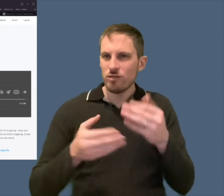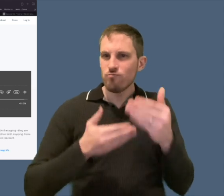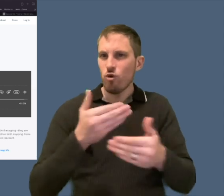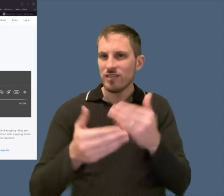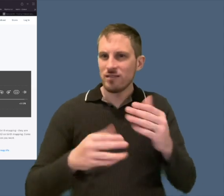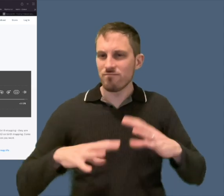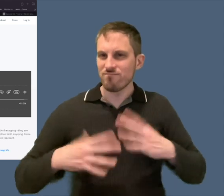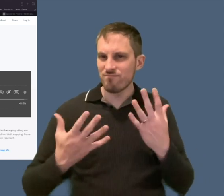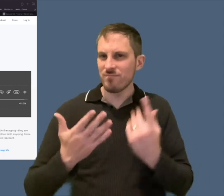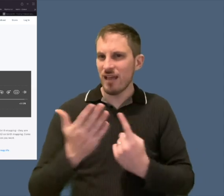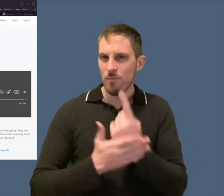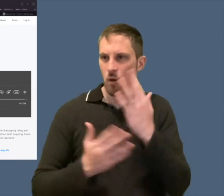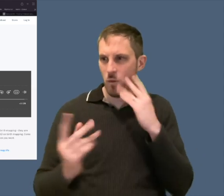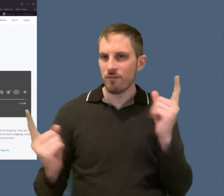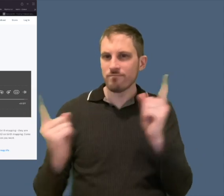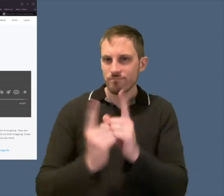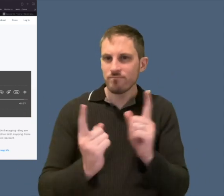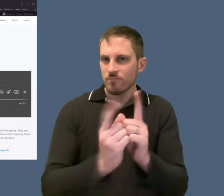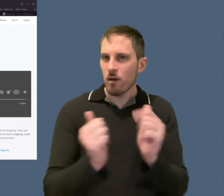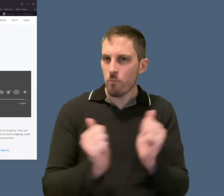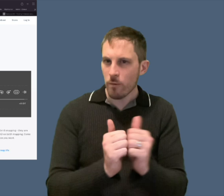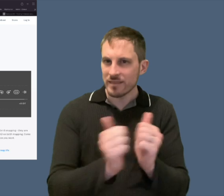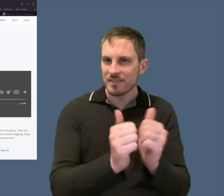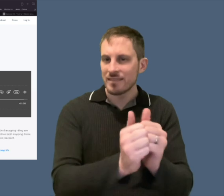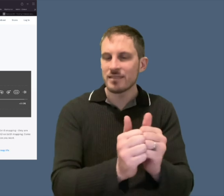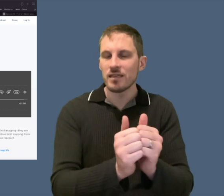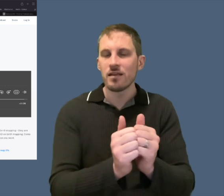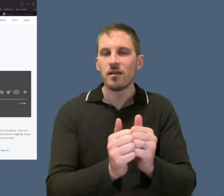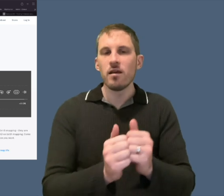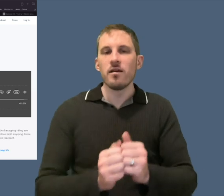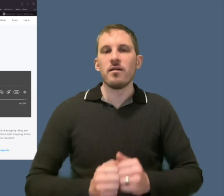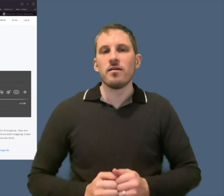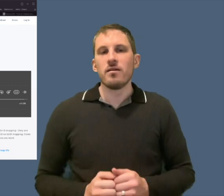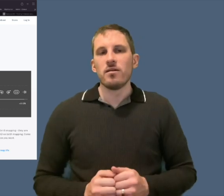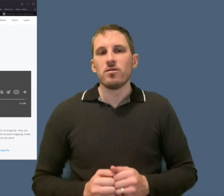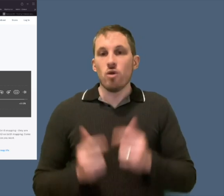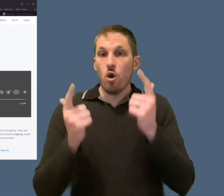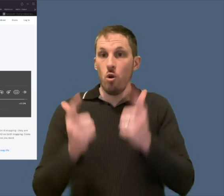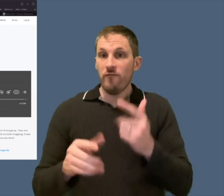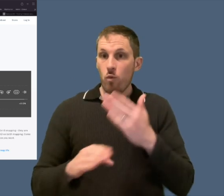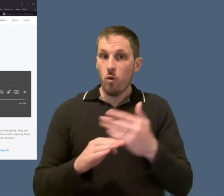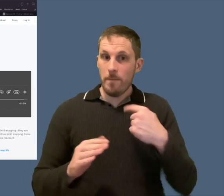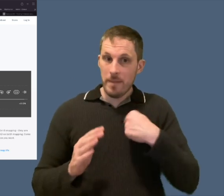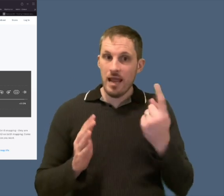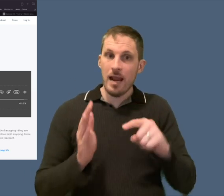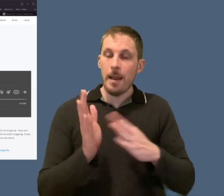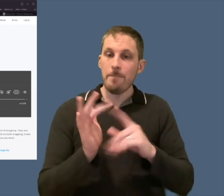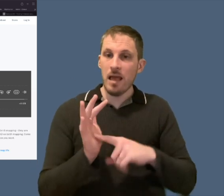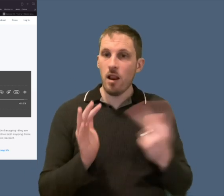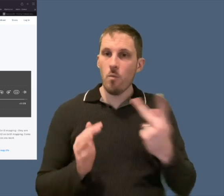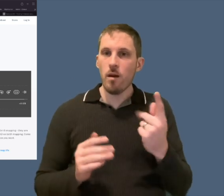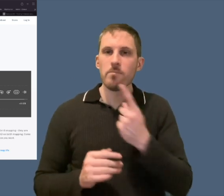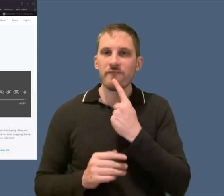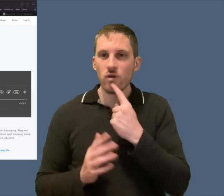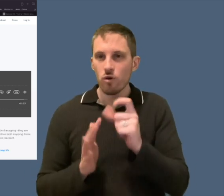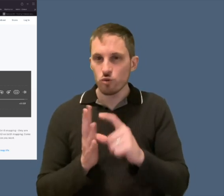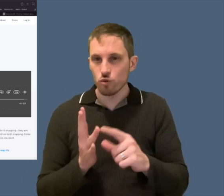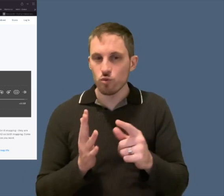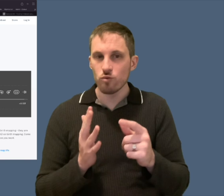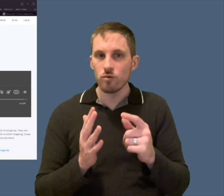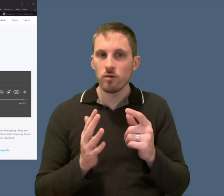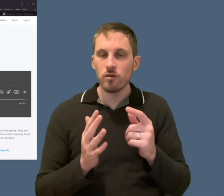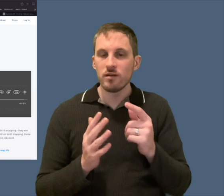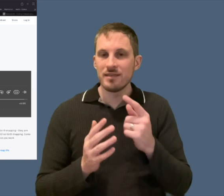every antenatal appointment. And so for a lot of the work that Mel and I do, and we prefer to do, families don't